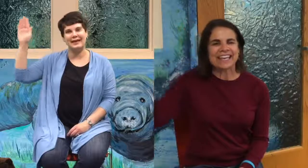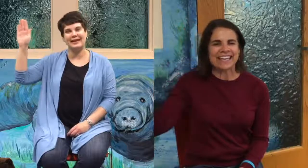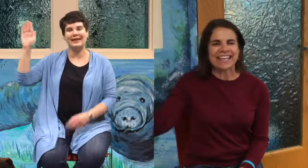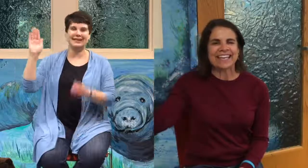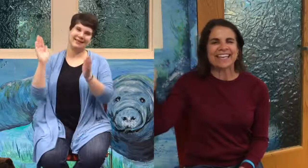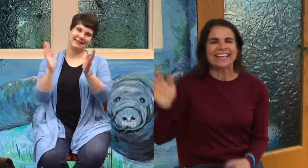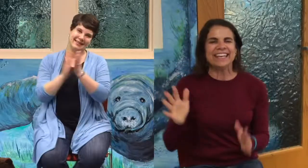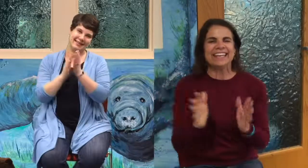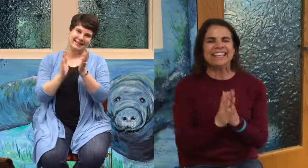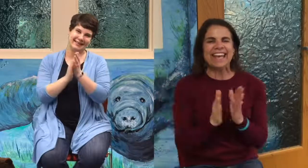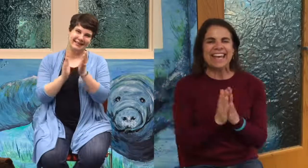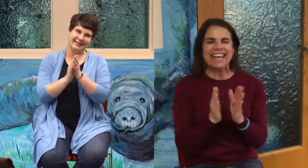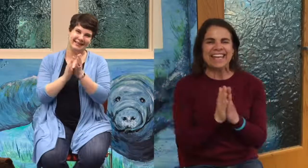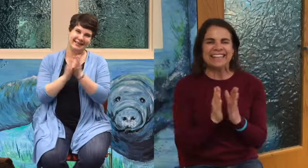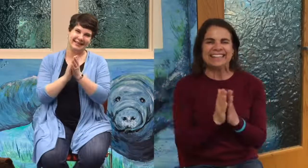today?